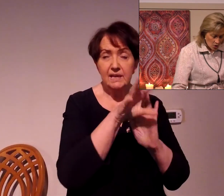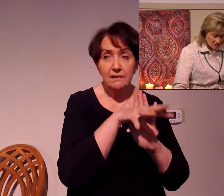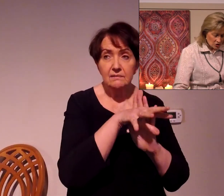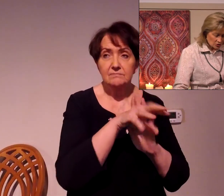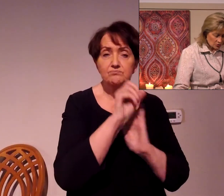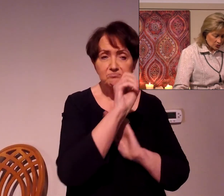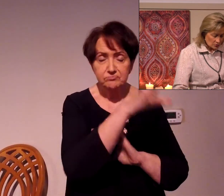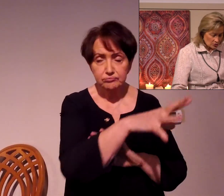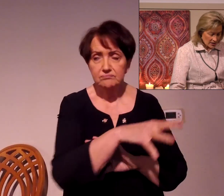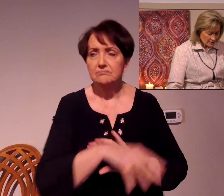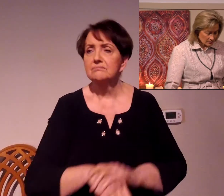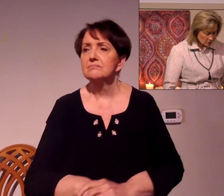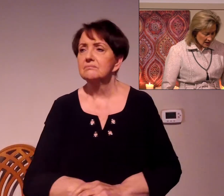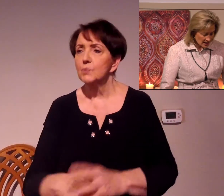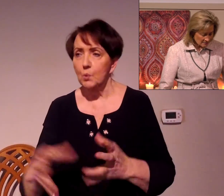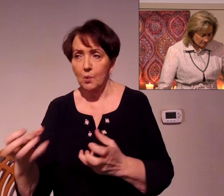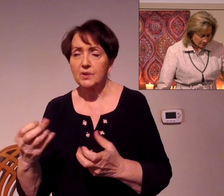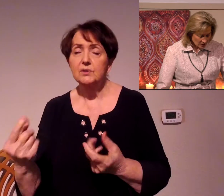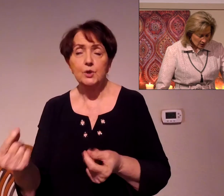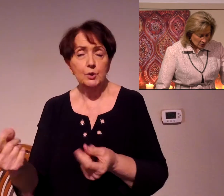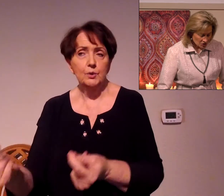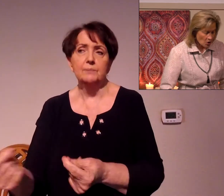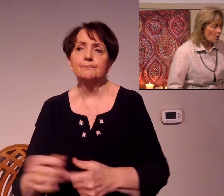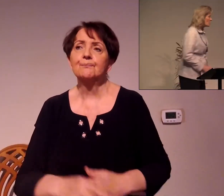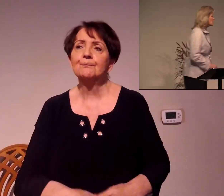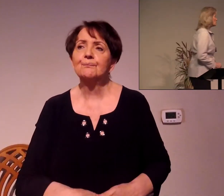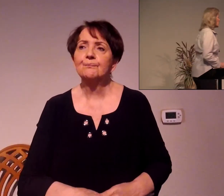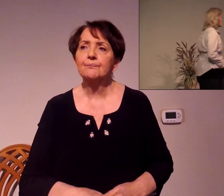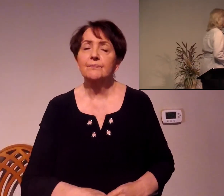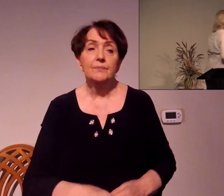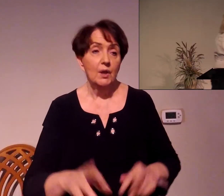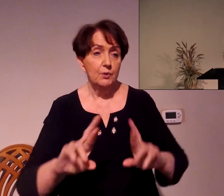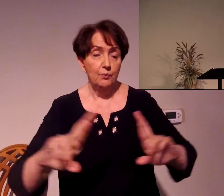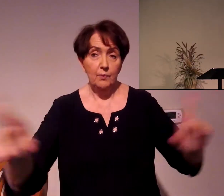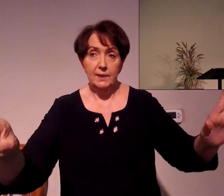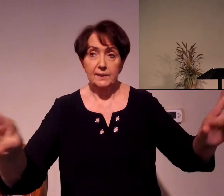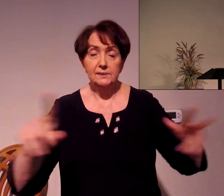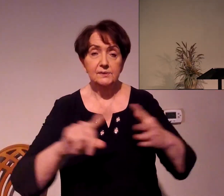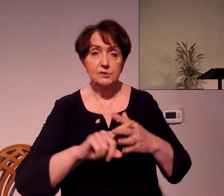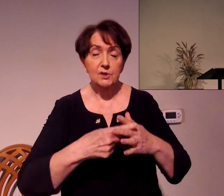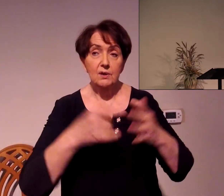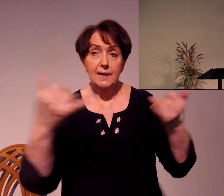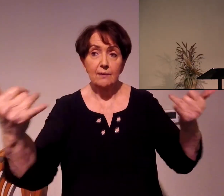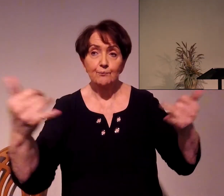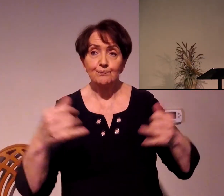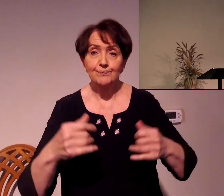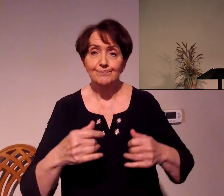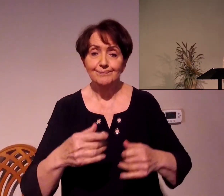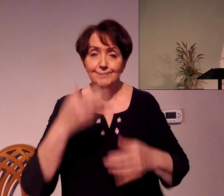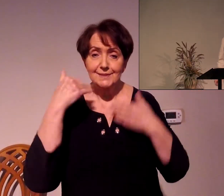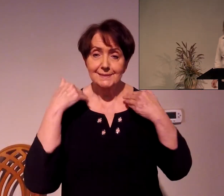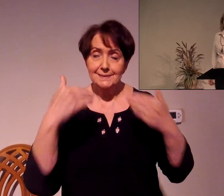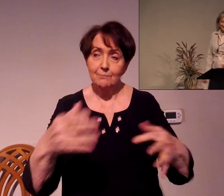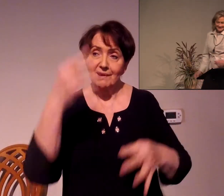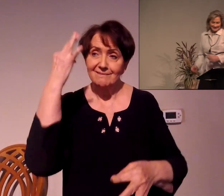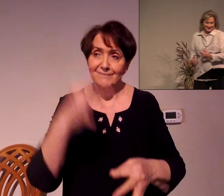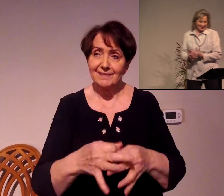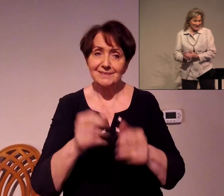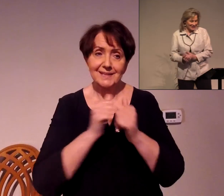We want you to do that, okay? So, are you ready to start our Step Out in Faith together?